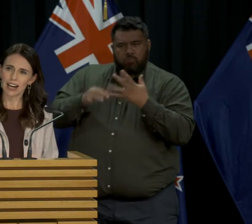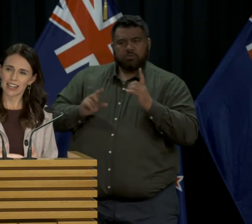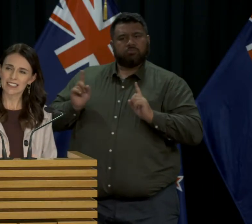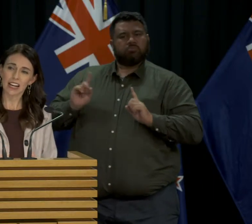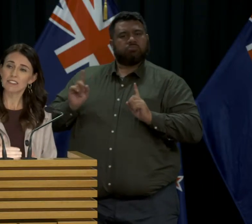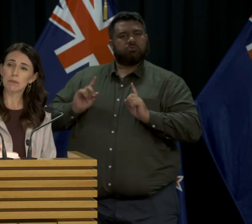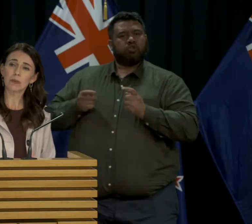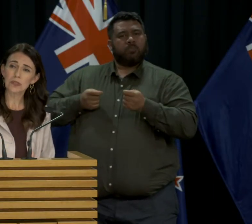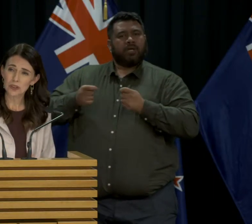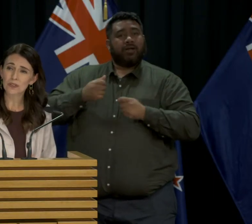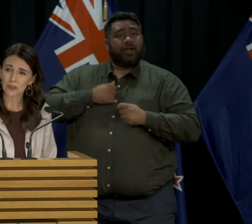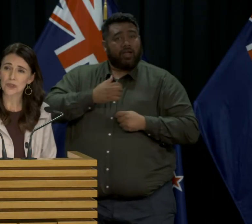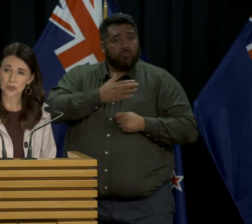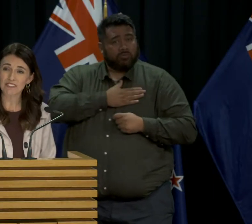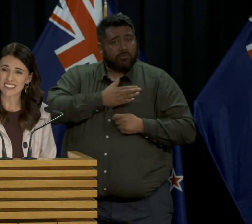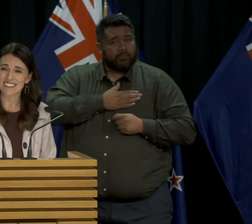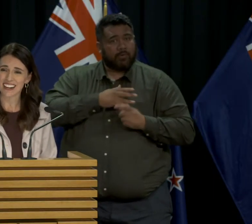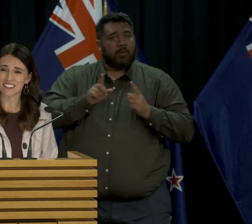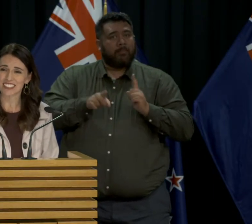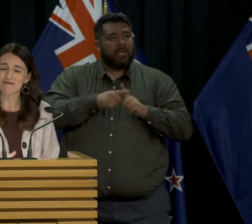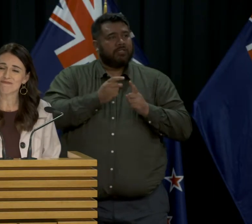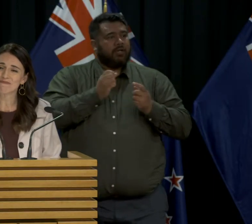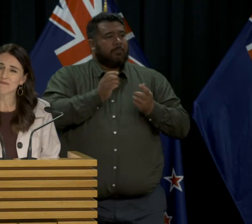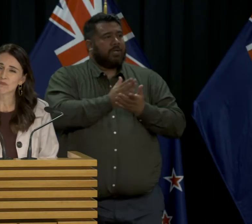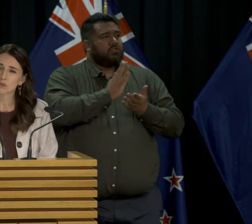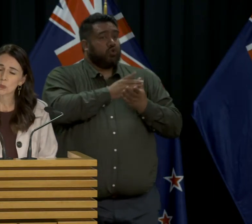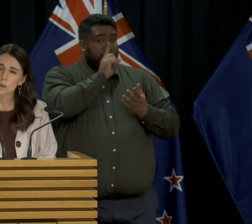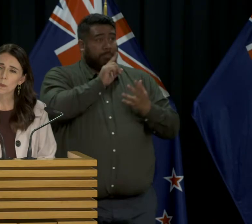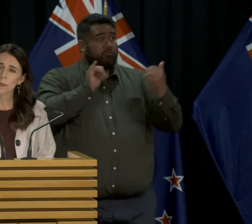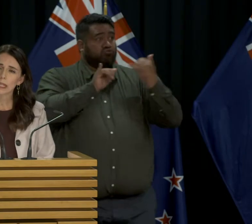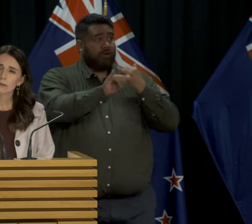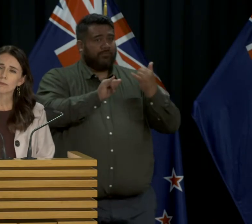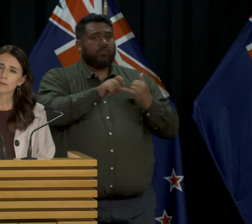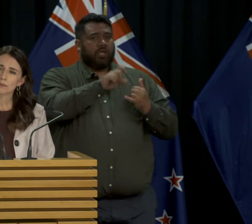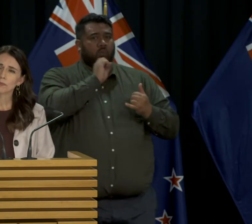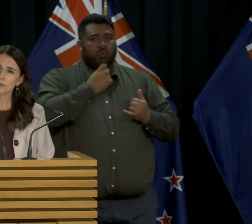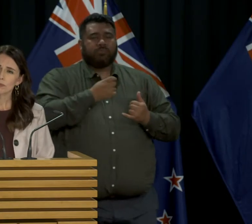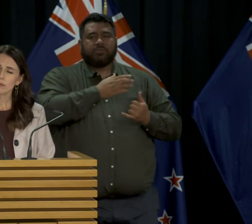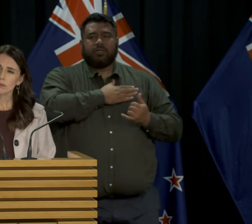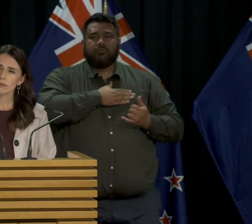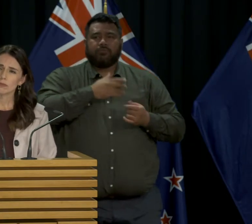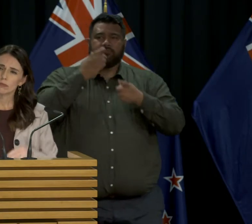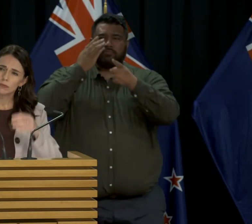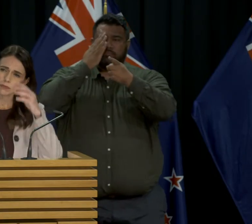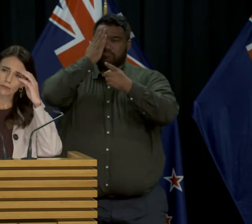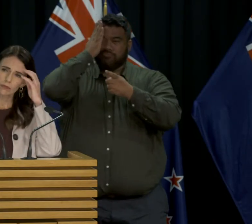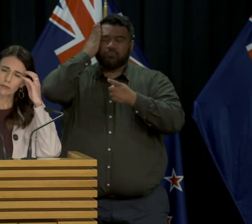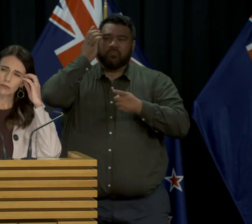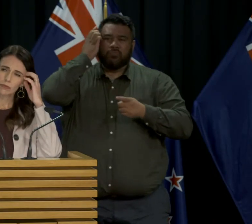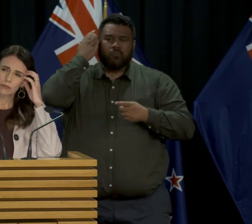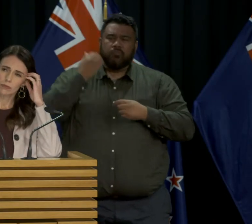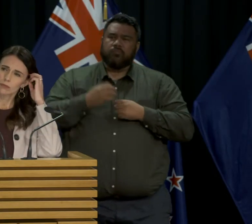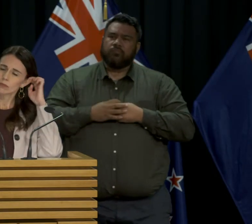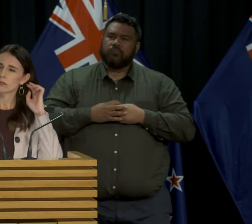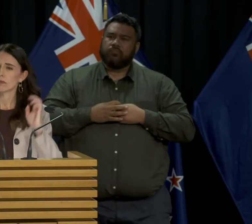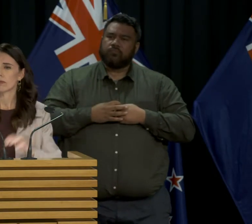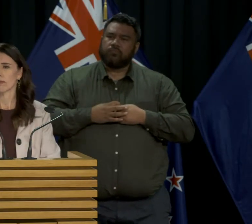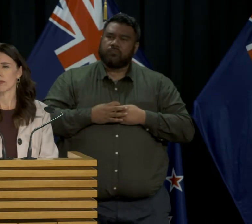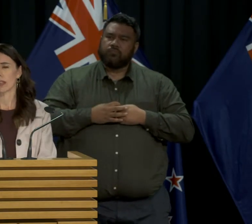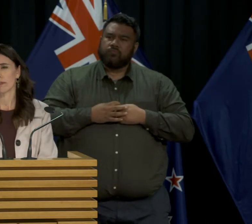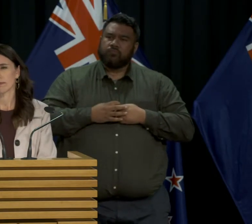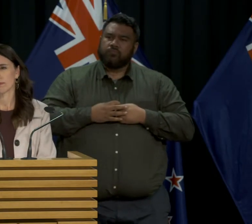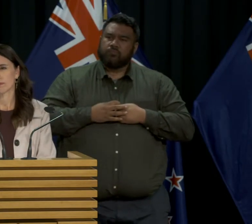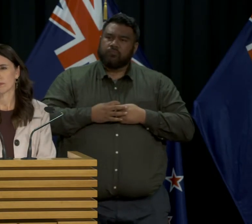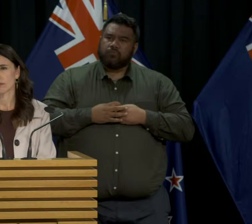Zealand's safety, but also those travellers' safety. Uptake, though, if you don't start to see some of that stuff declining, then is